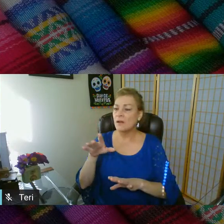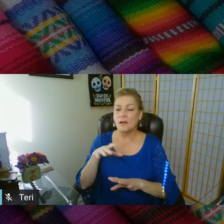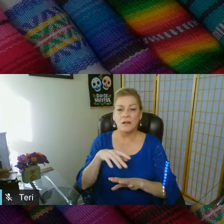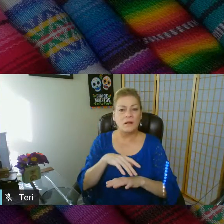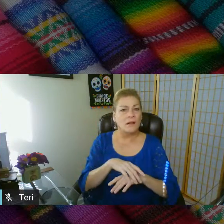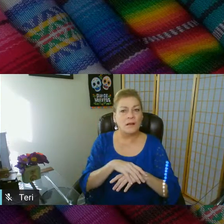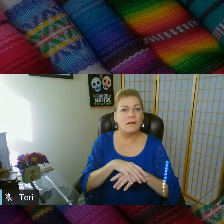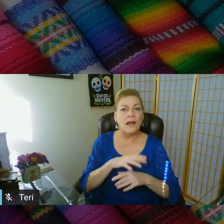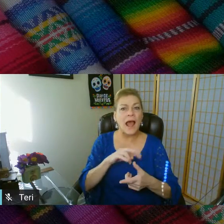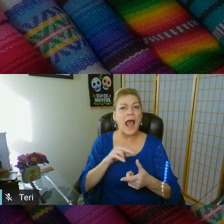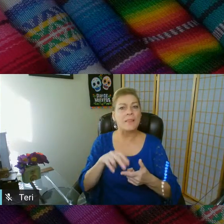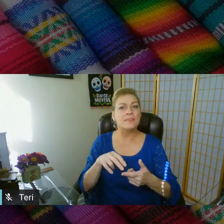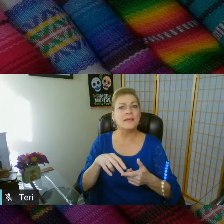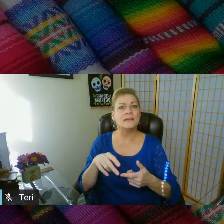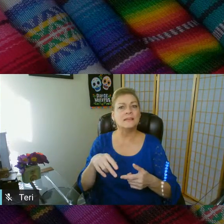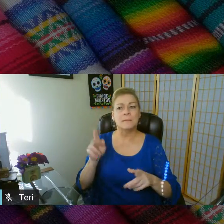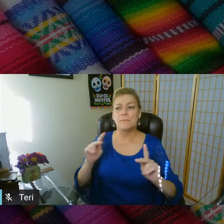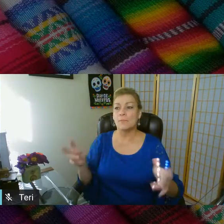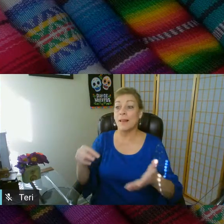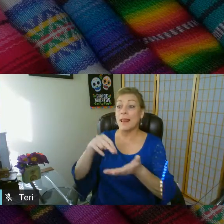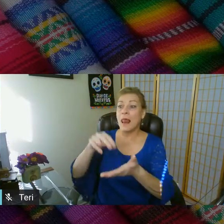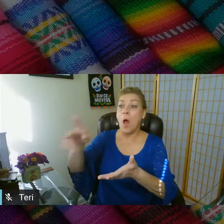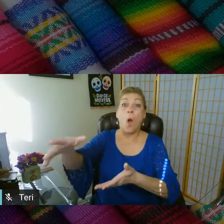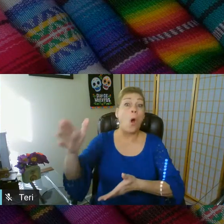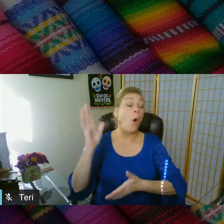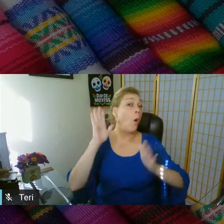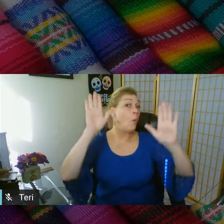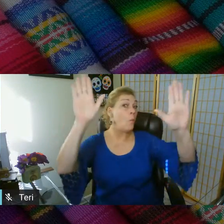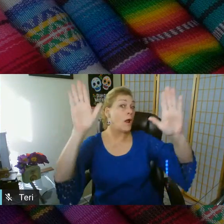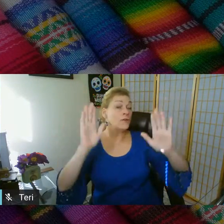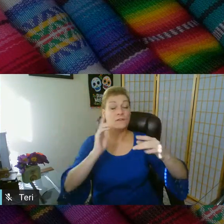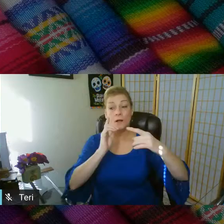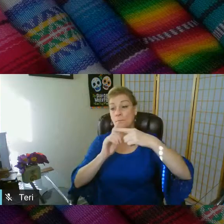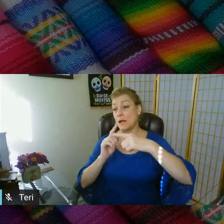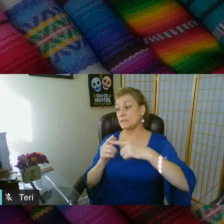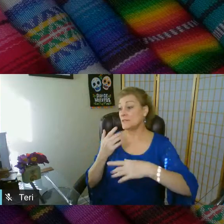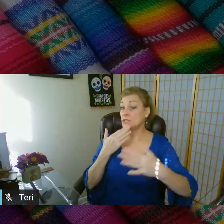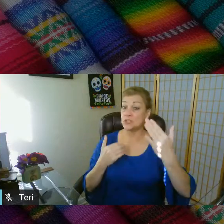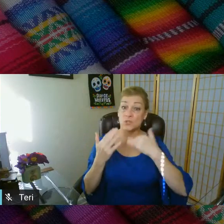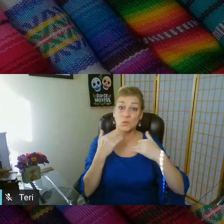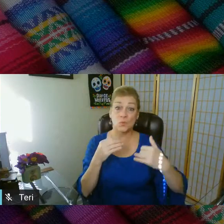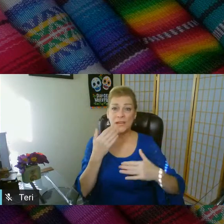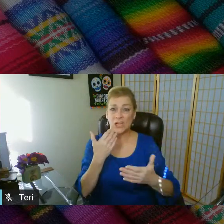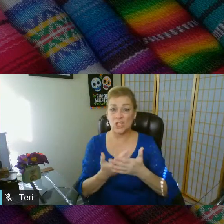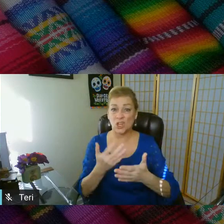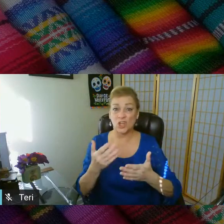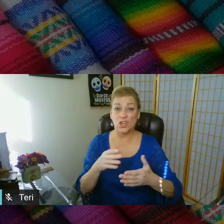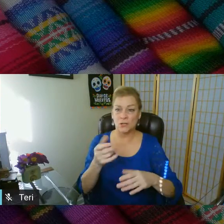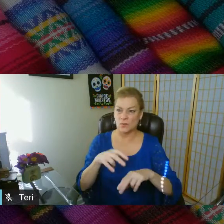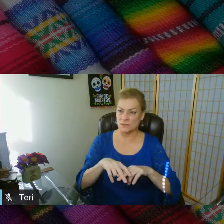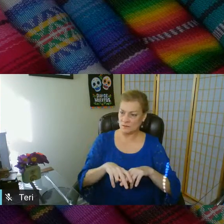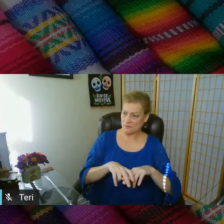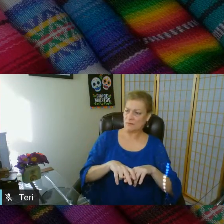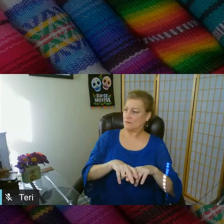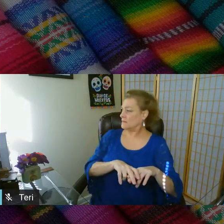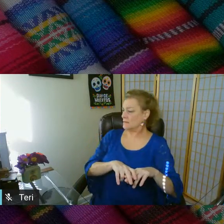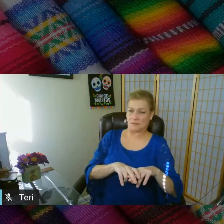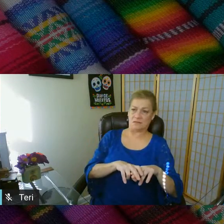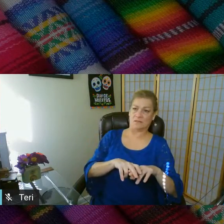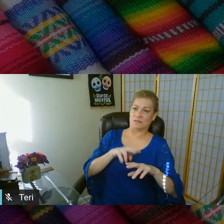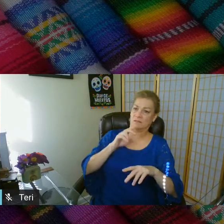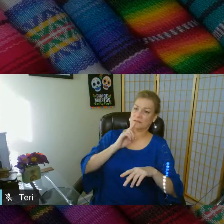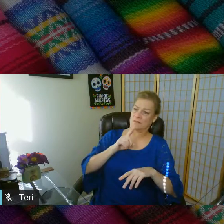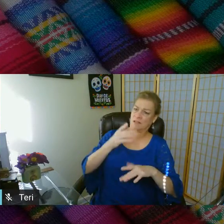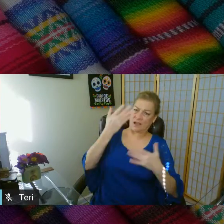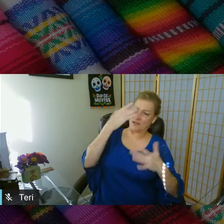these amazing, sweet things about this person, how they're in. It's like everyone is, some people are like, Are we talking about the same person? So I want to